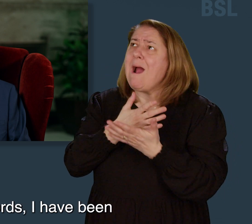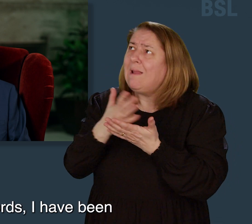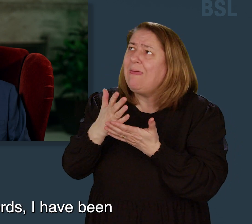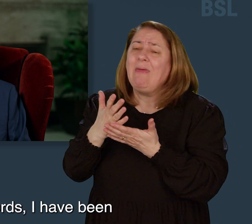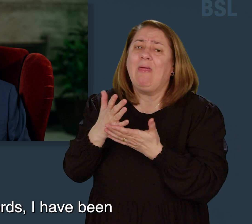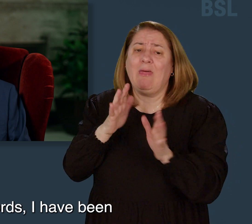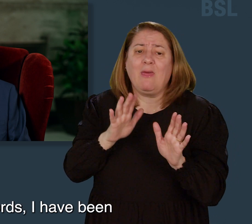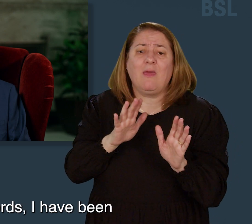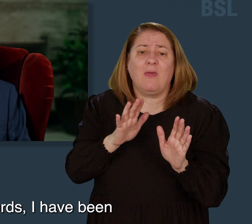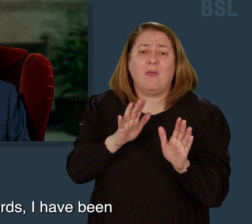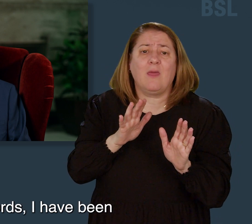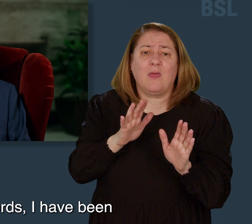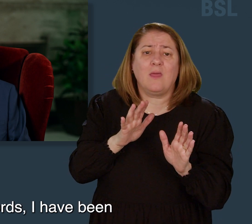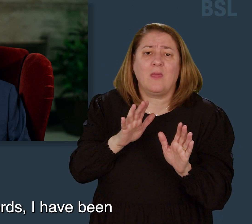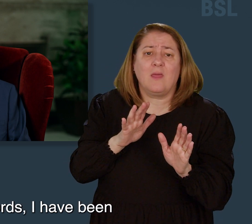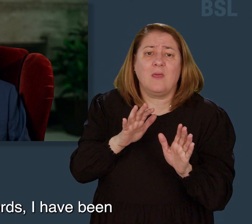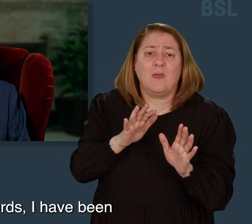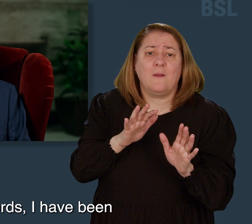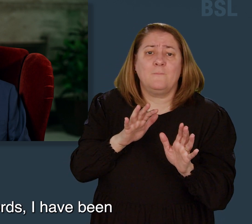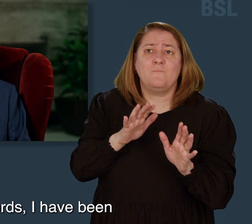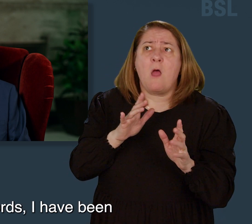mind in clear words,